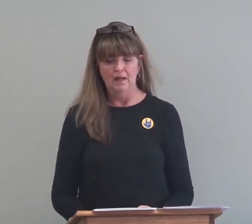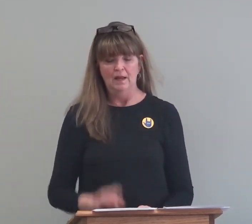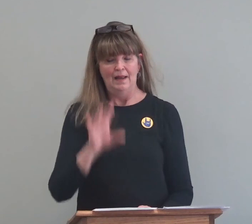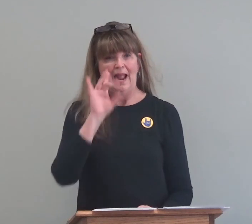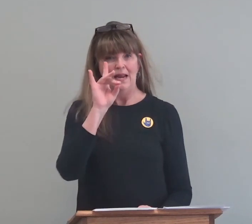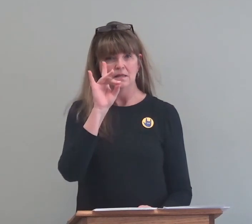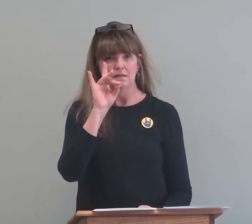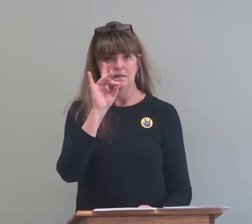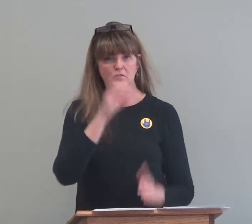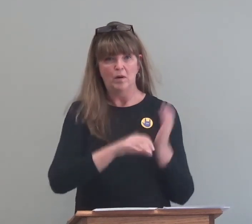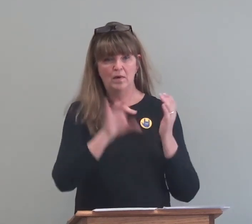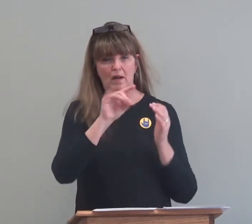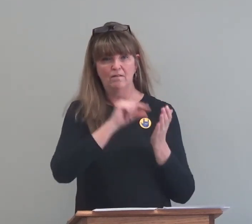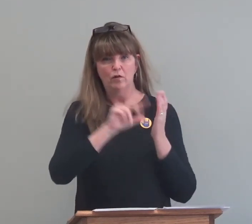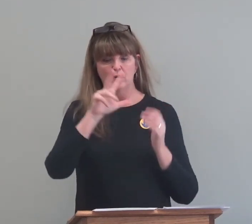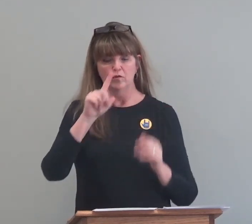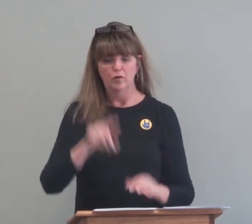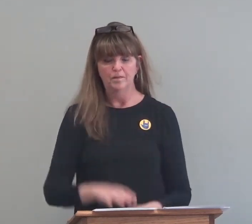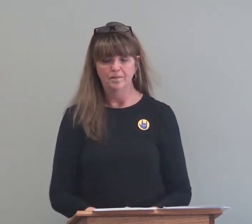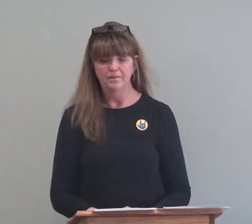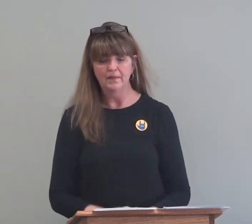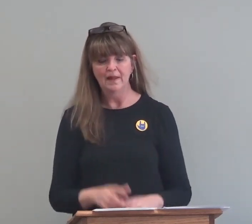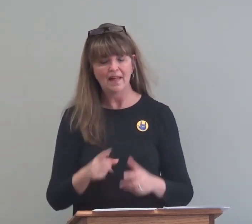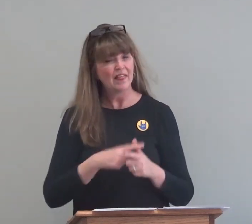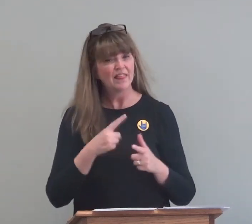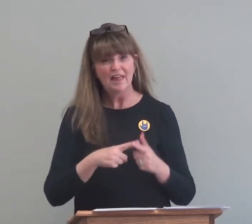wrote in chapter 8, verse 31,